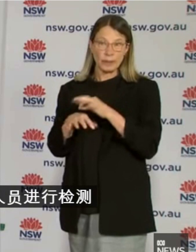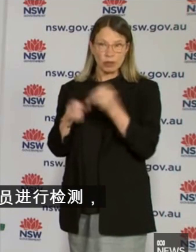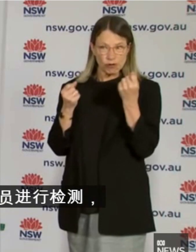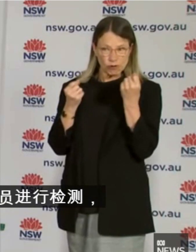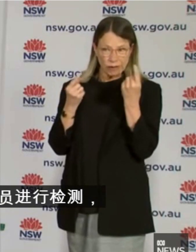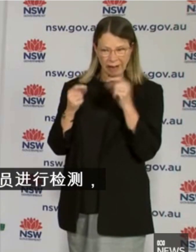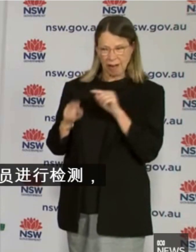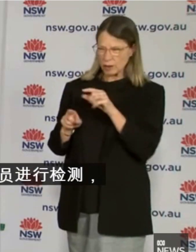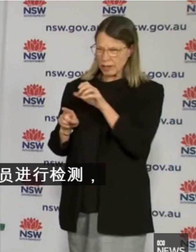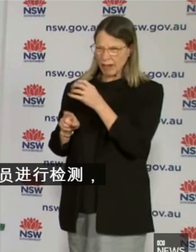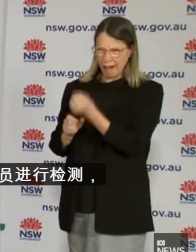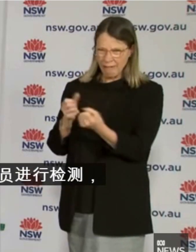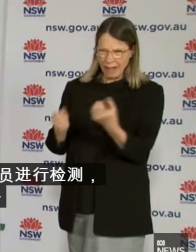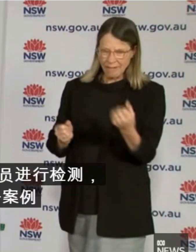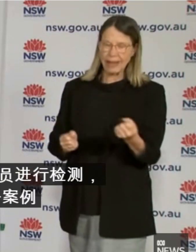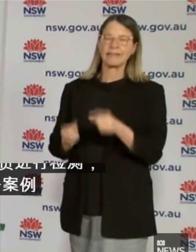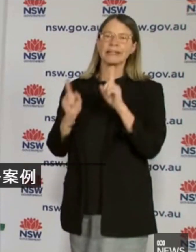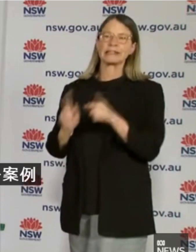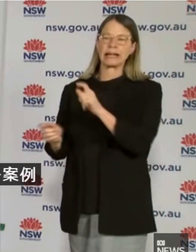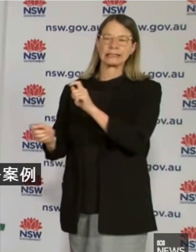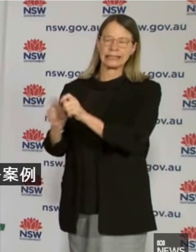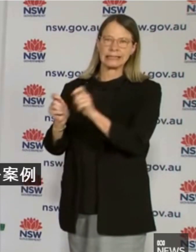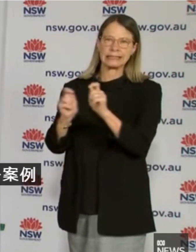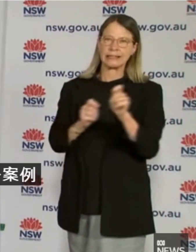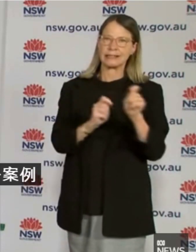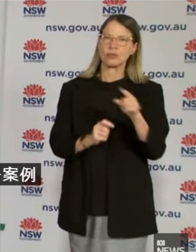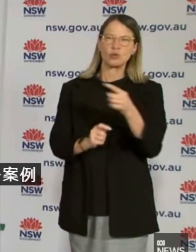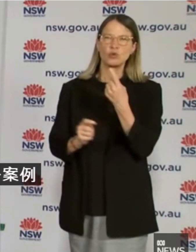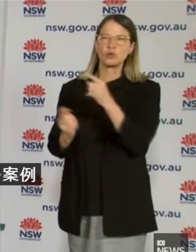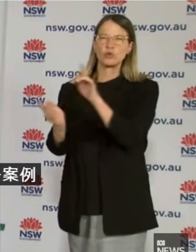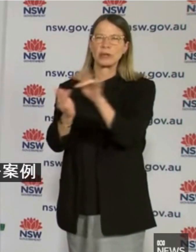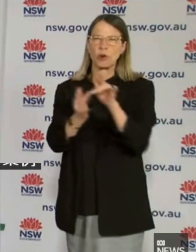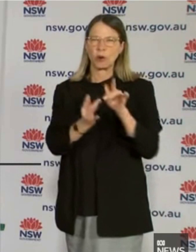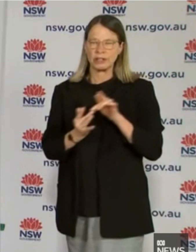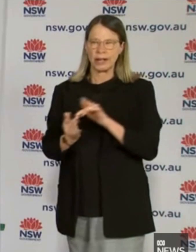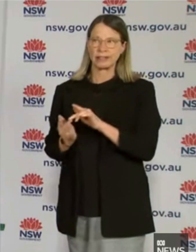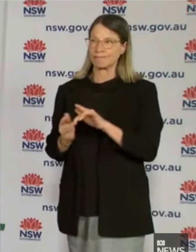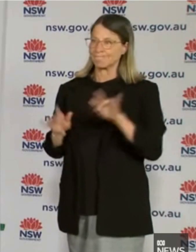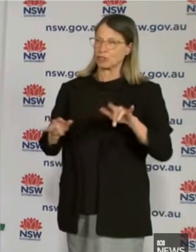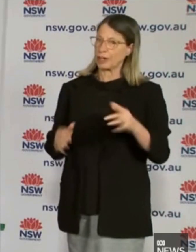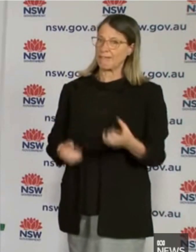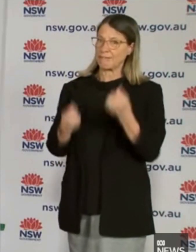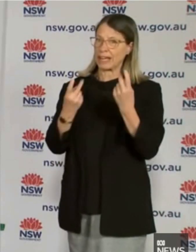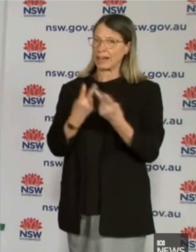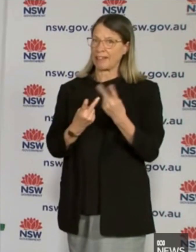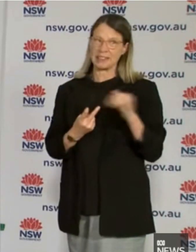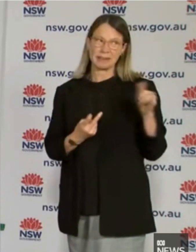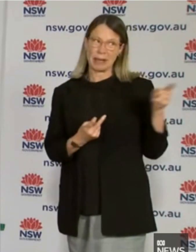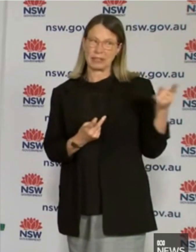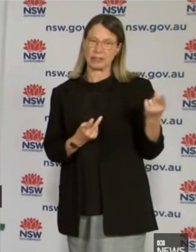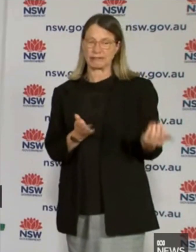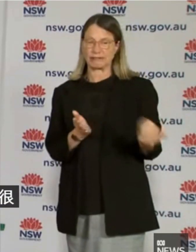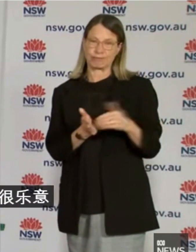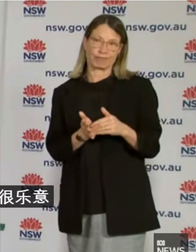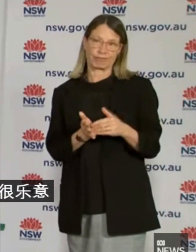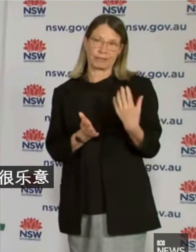been exposed, and I understand at this stage, no further cases have been identified, but you perhaps might be aware of a few more.